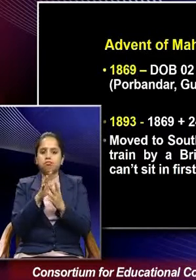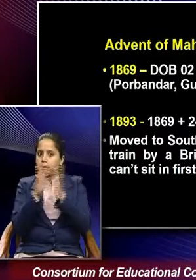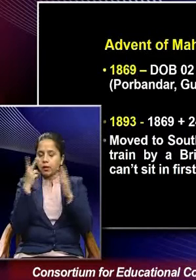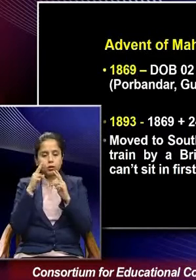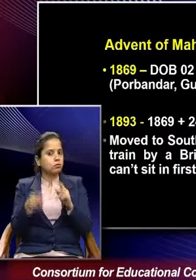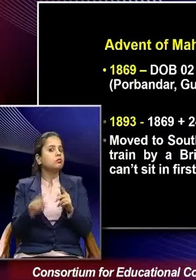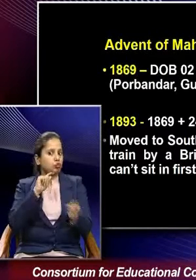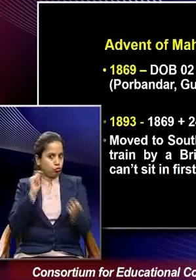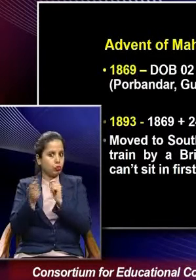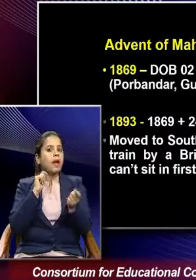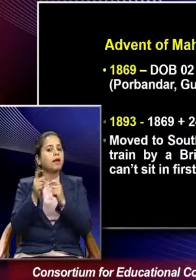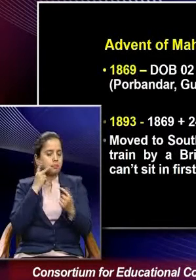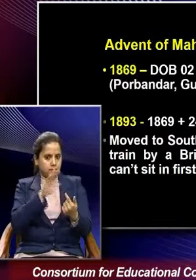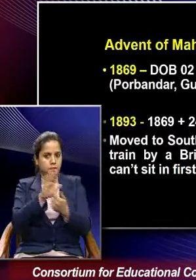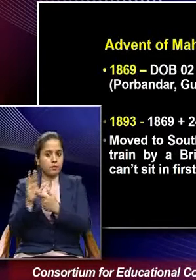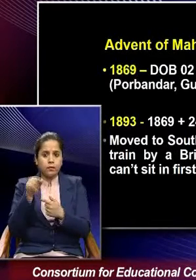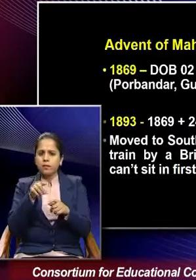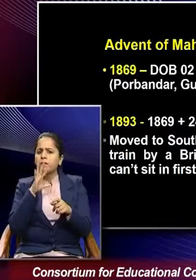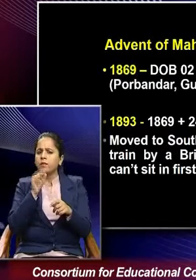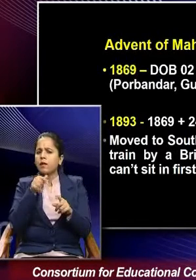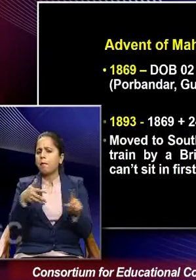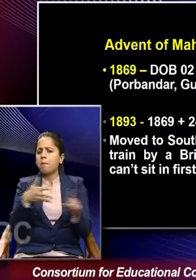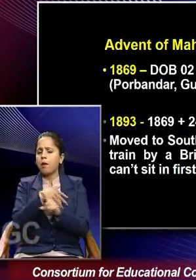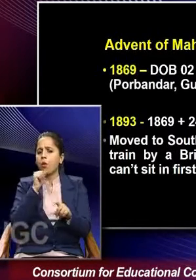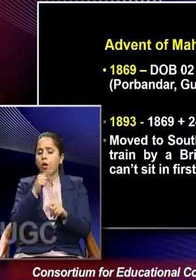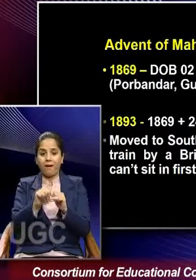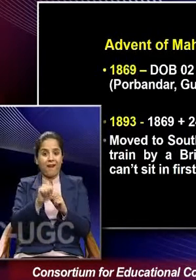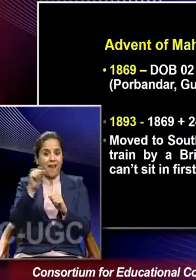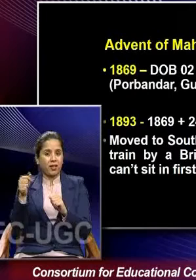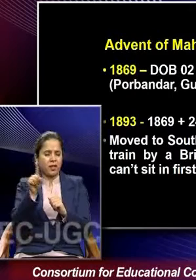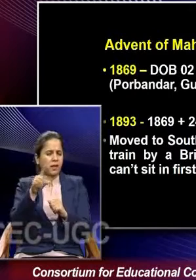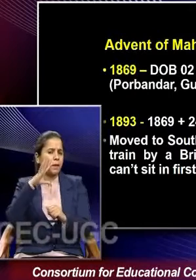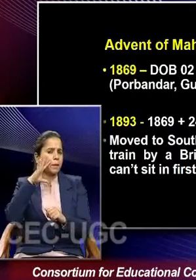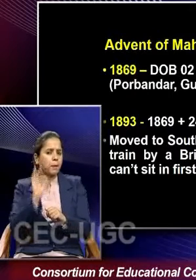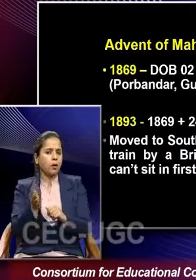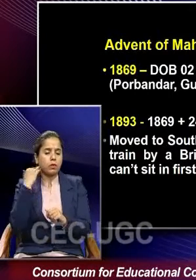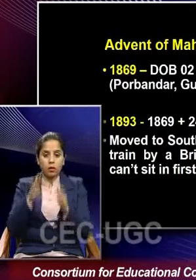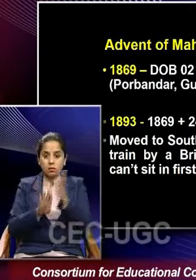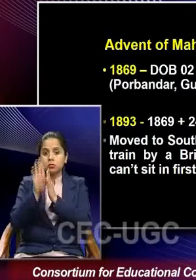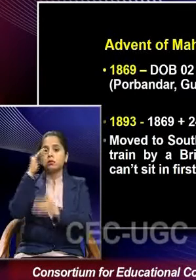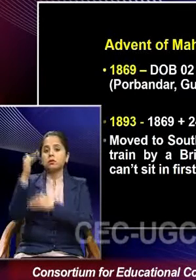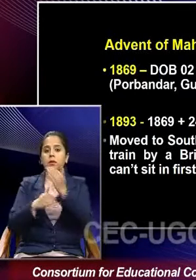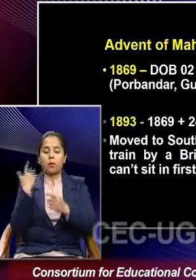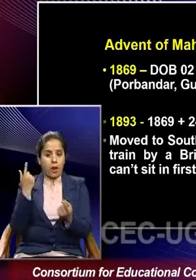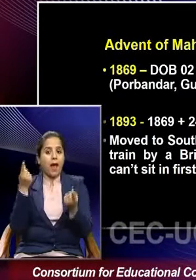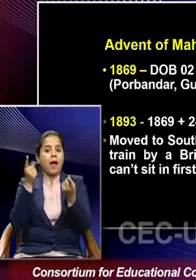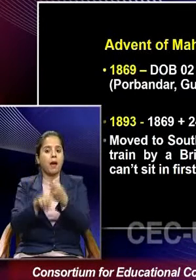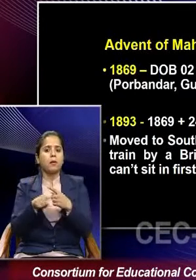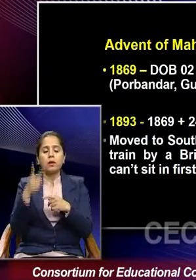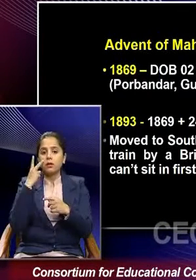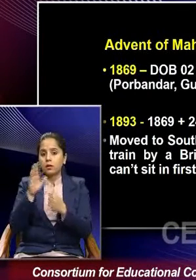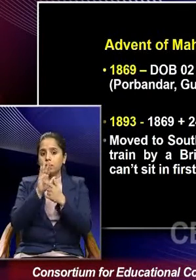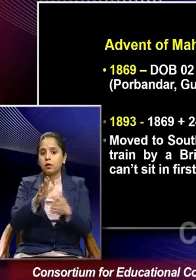changes. And it was in this background that another very important development took place, and that